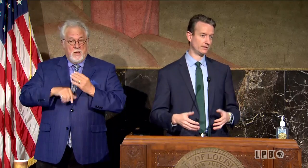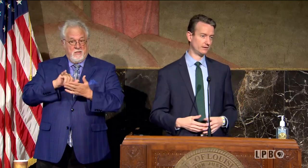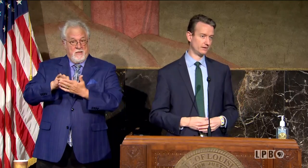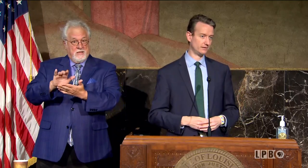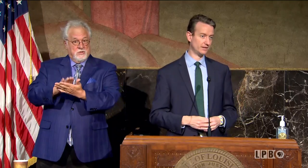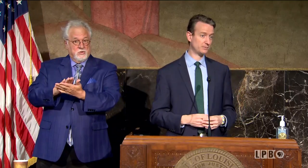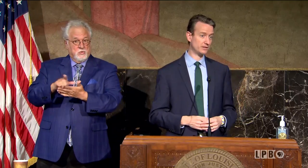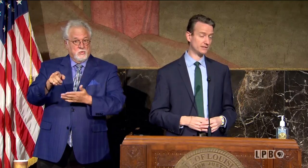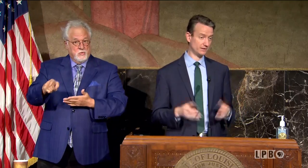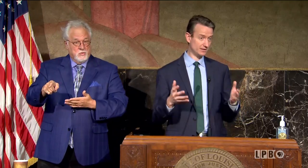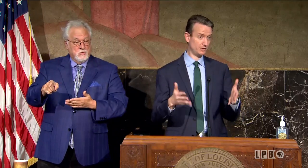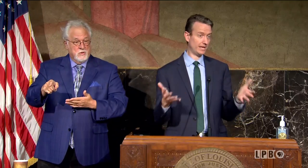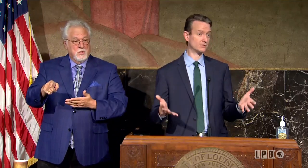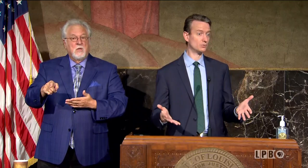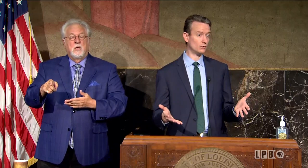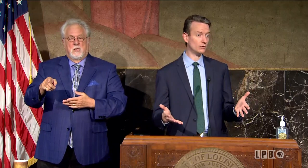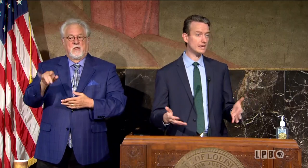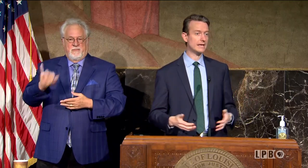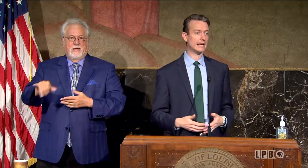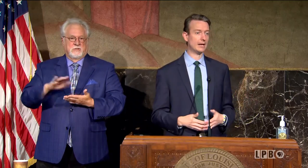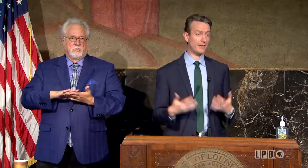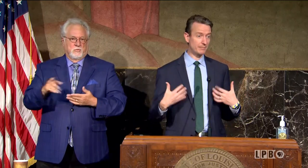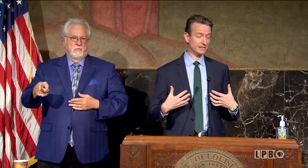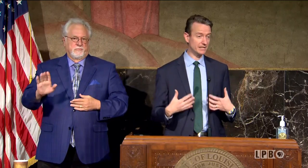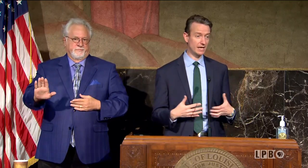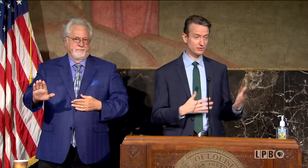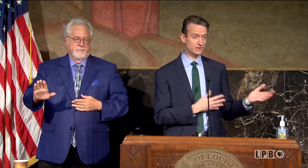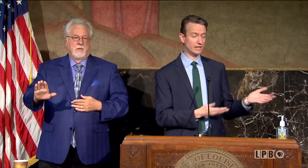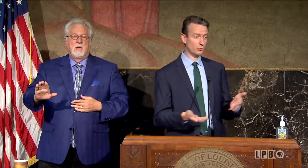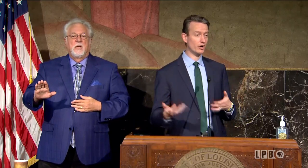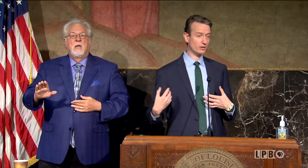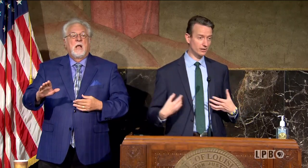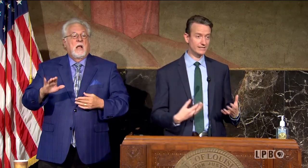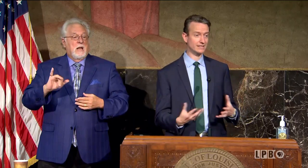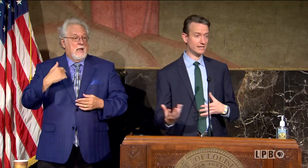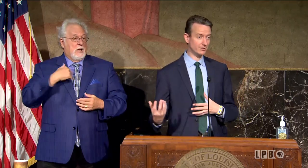is experiencing is going to be that school. That